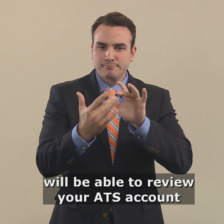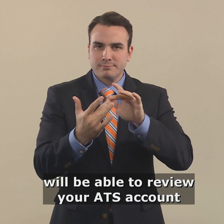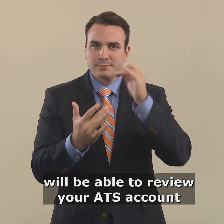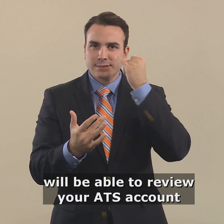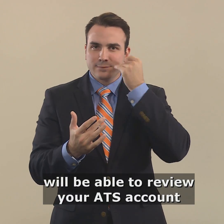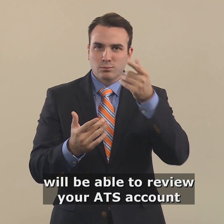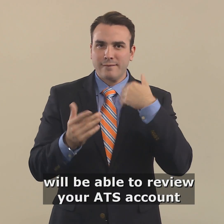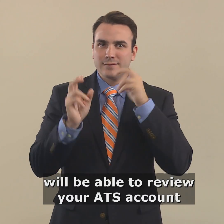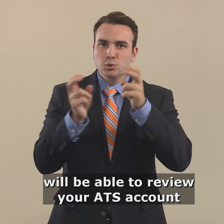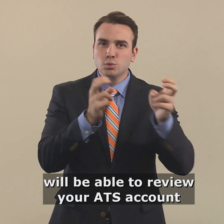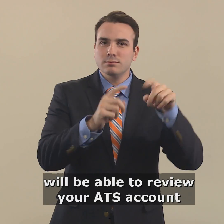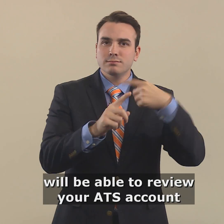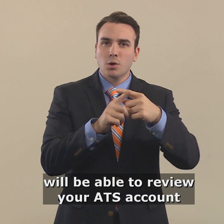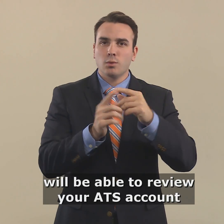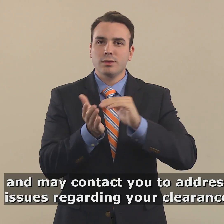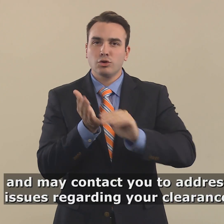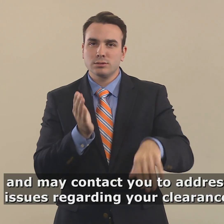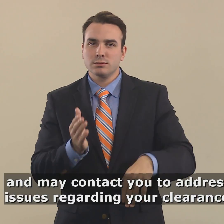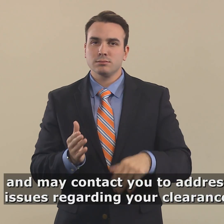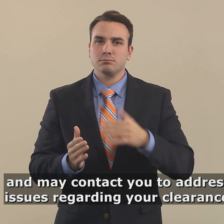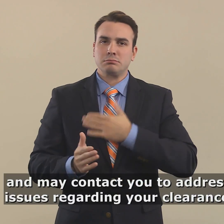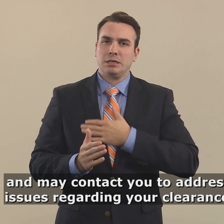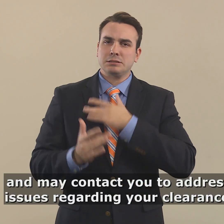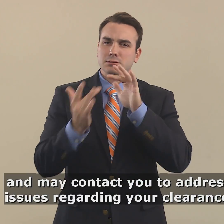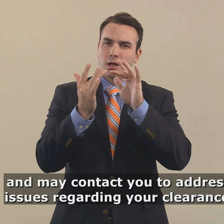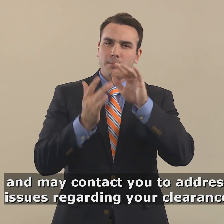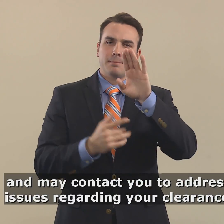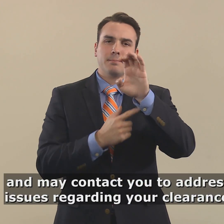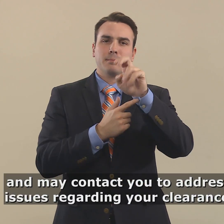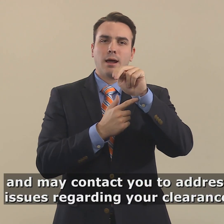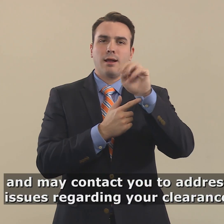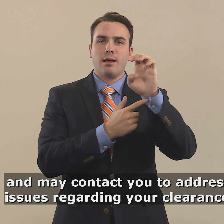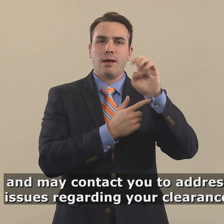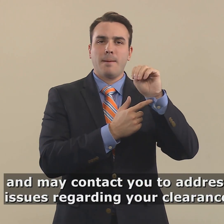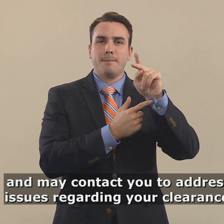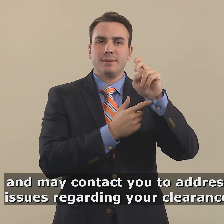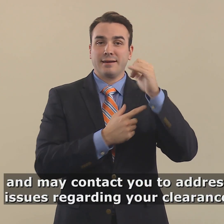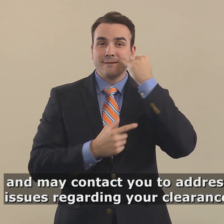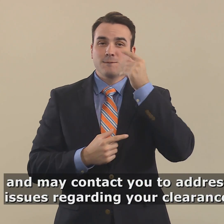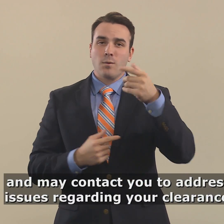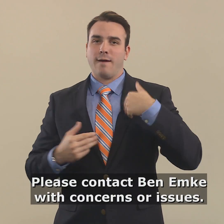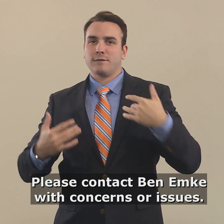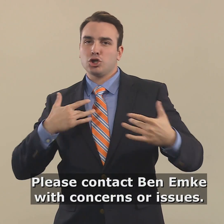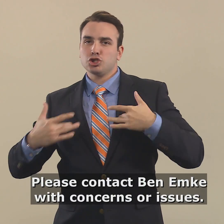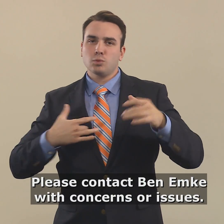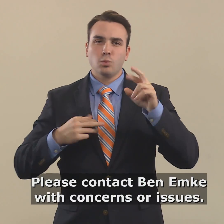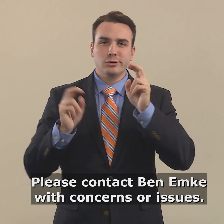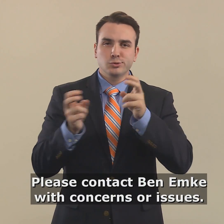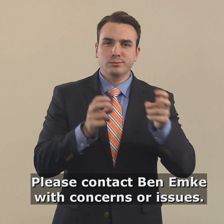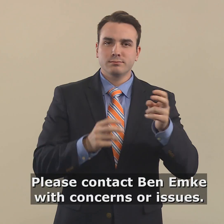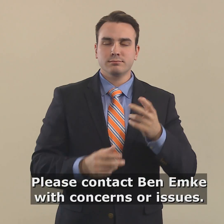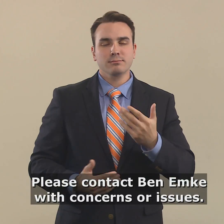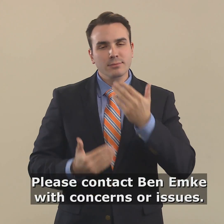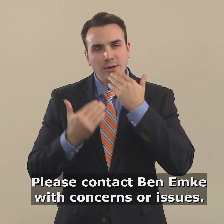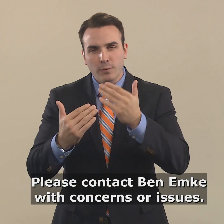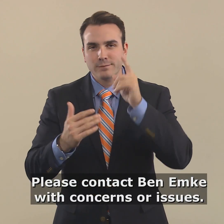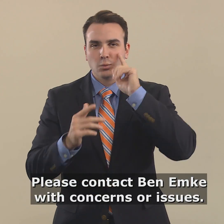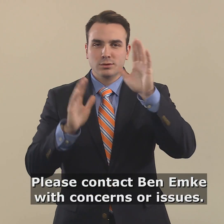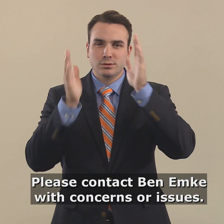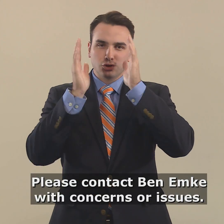able to review your ATS account and may contact you to address issues regarding your clearance. Please contact Ben Emke with concerns